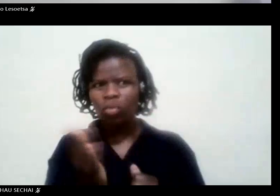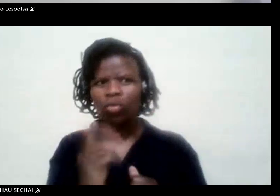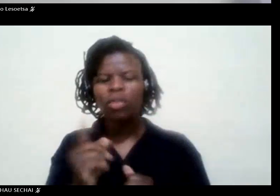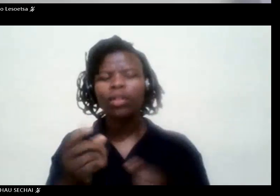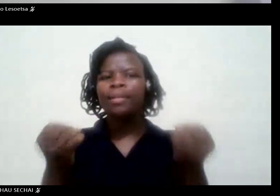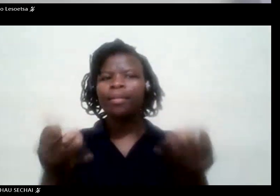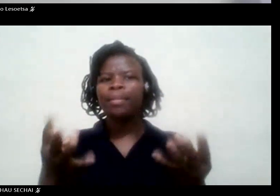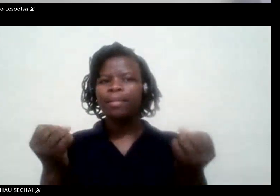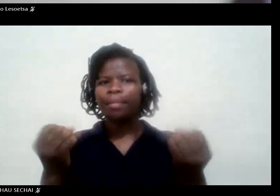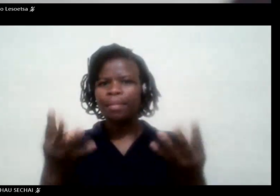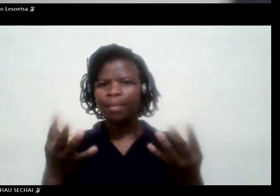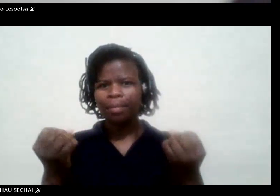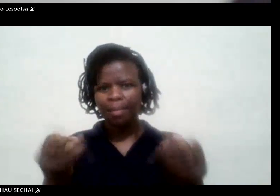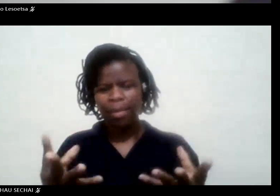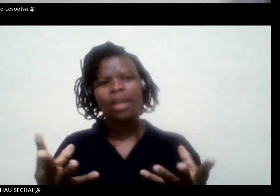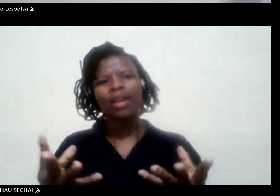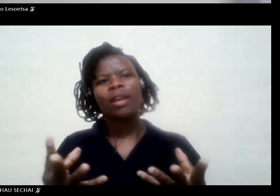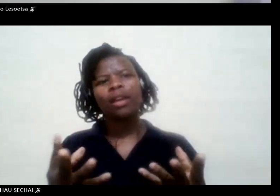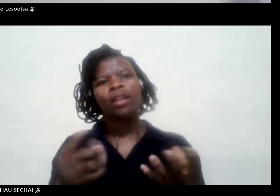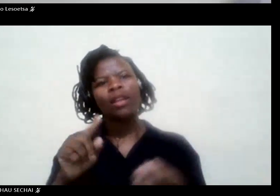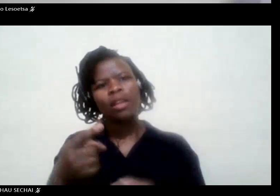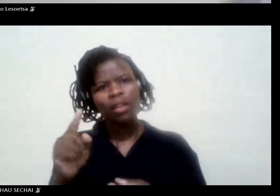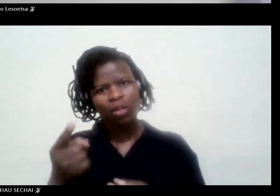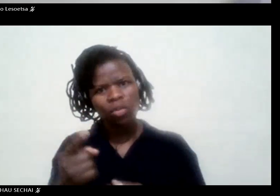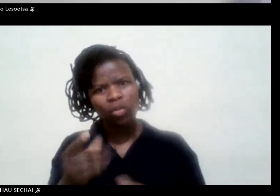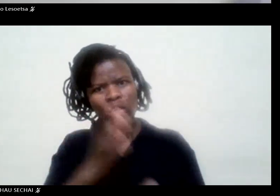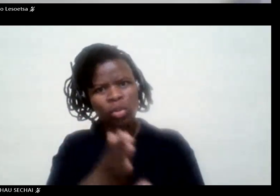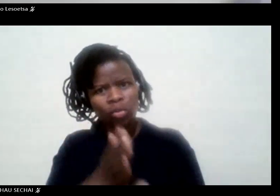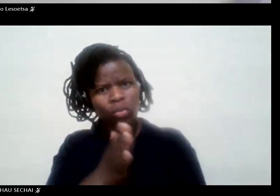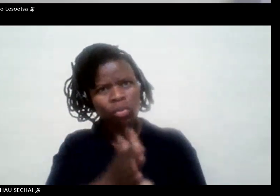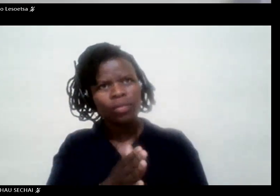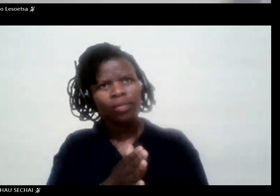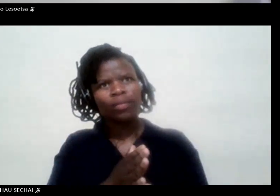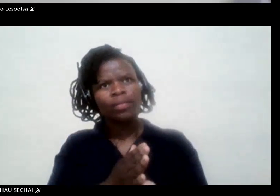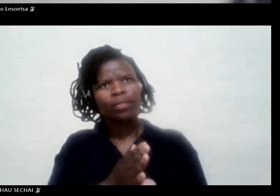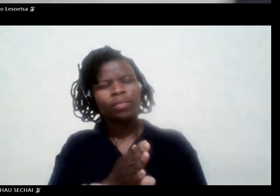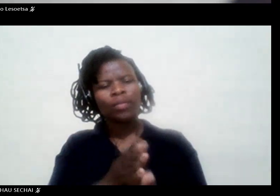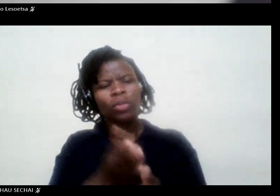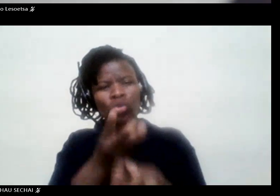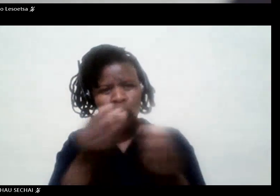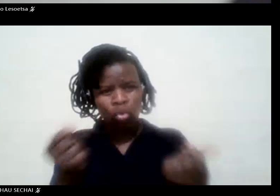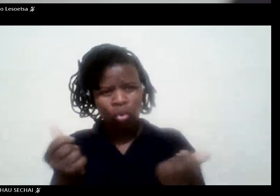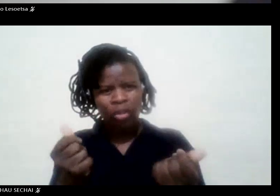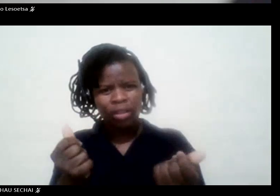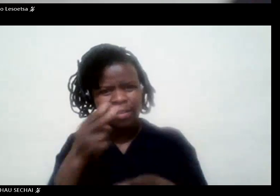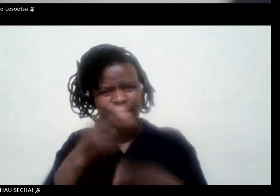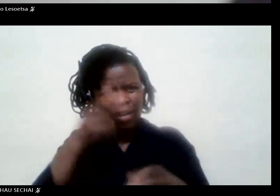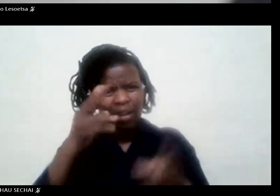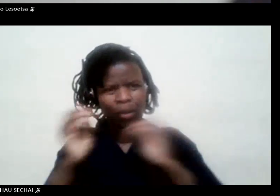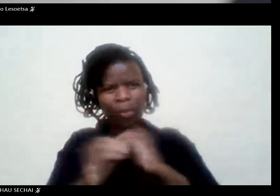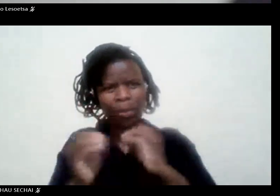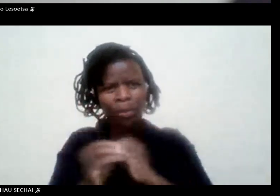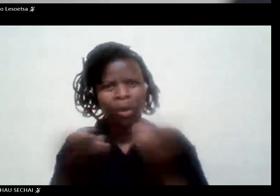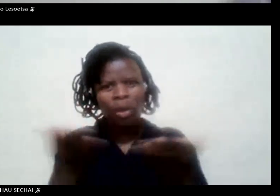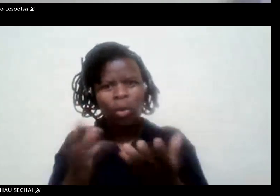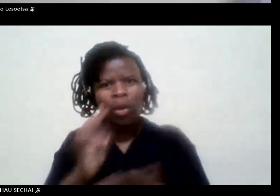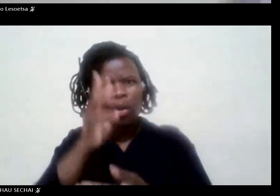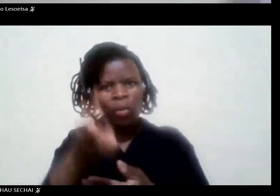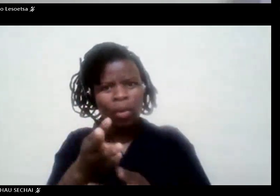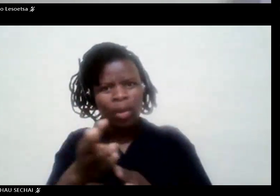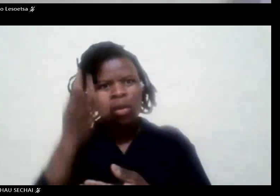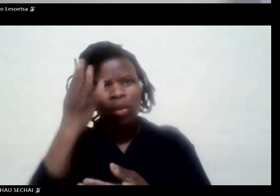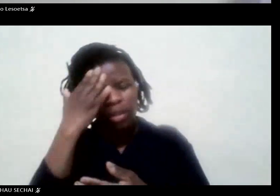instances, there's no clear-cut solution. Yes, there are certain instances where you will know, okay, this needs to be done, that needs to be